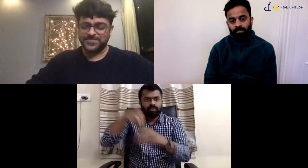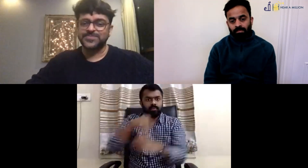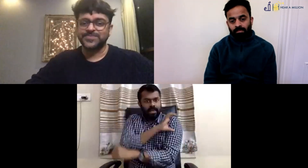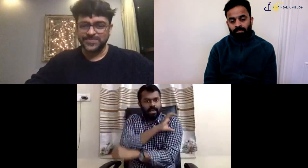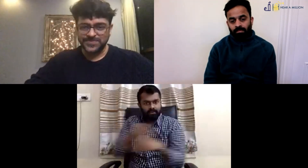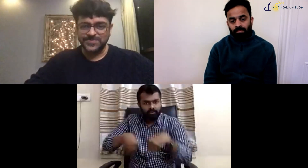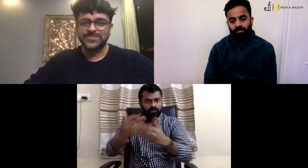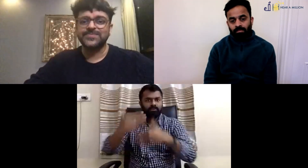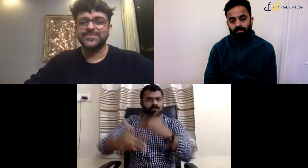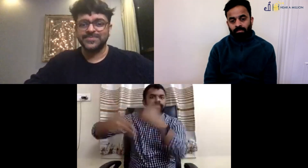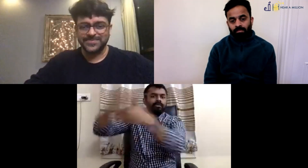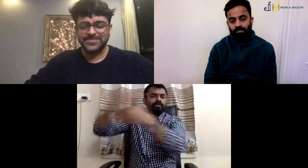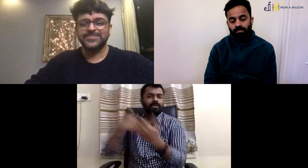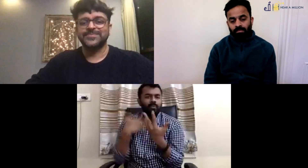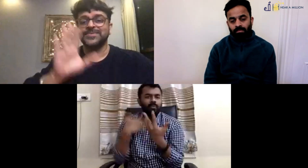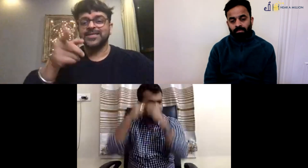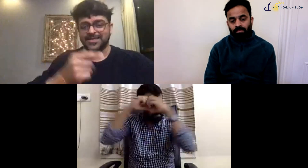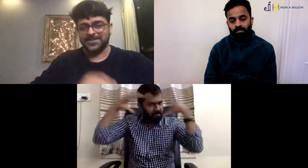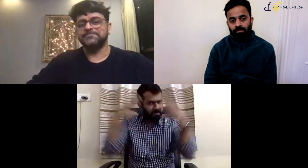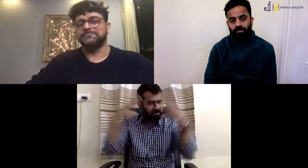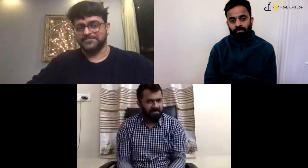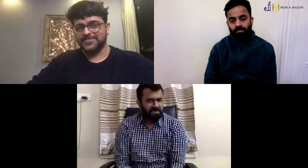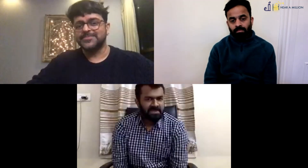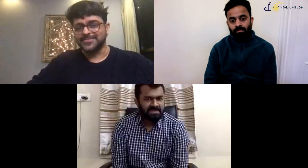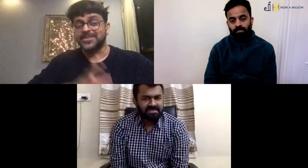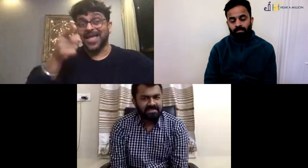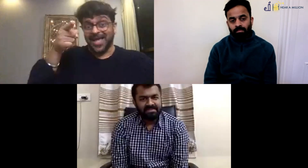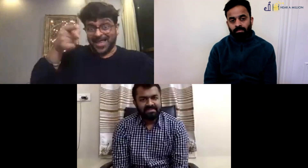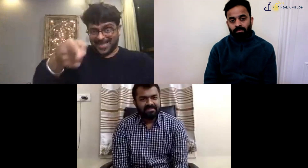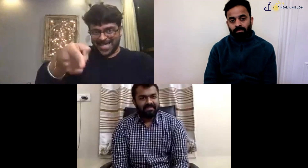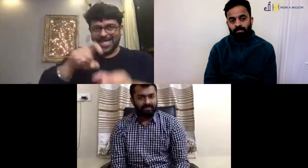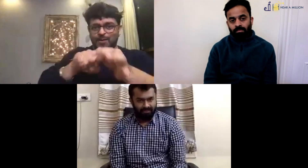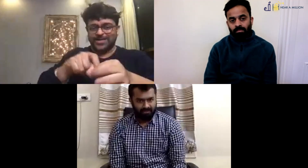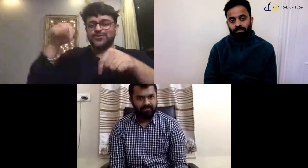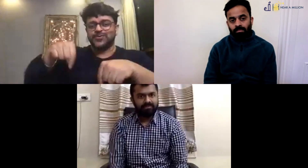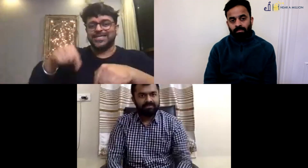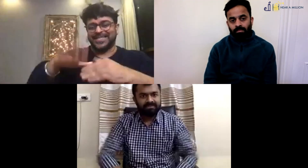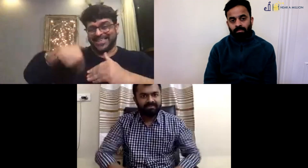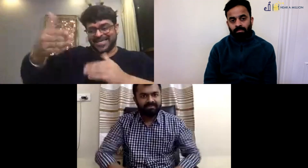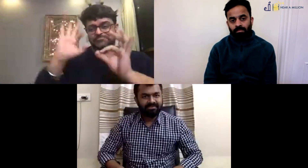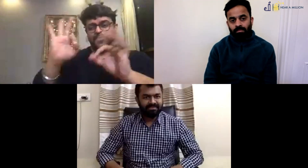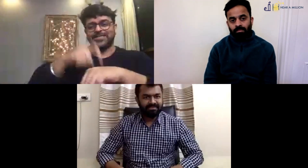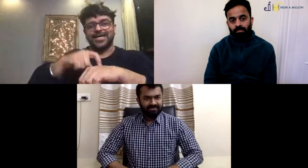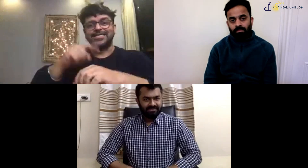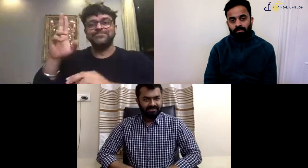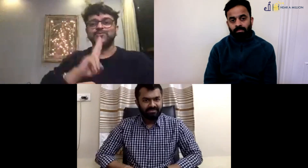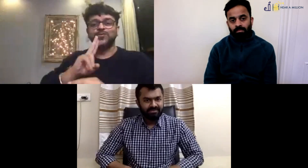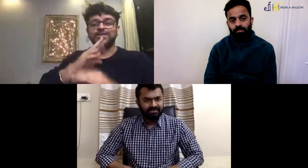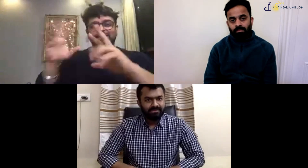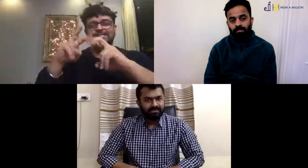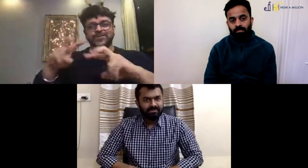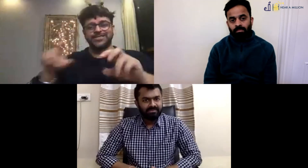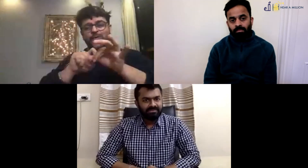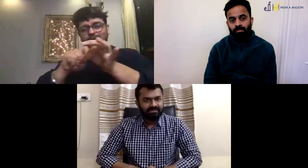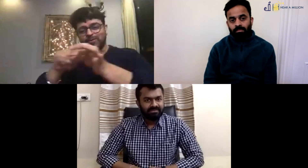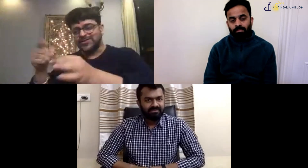explaining all the things. So they start organize. They then start their own organization. Yeah, that's the question. The next perfect